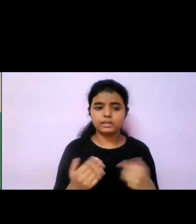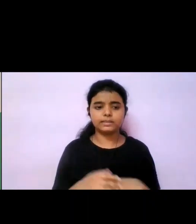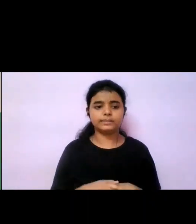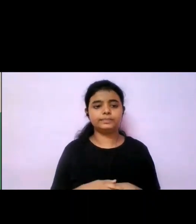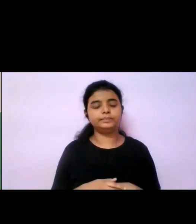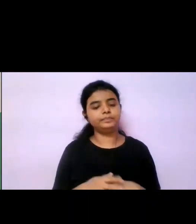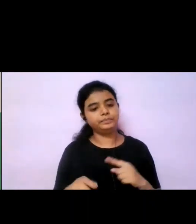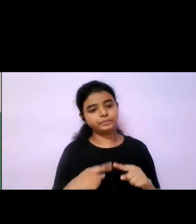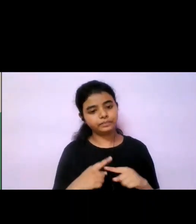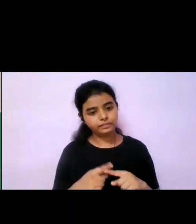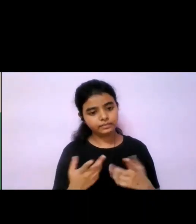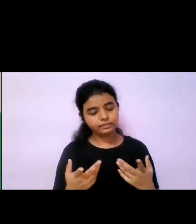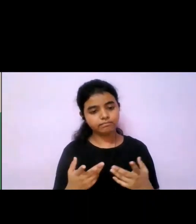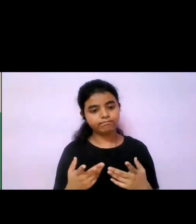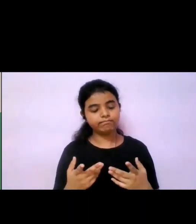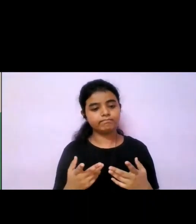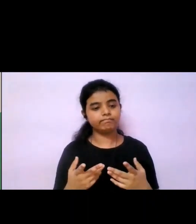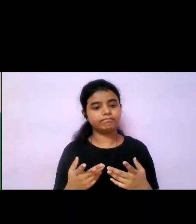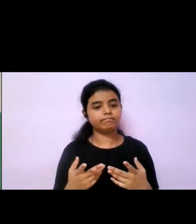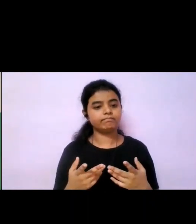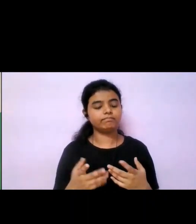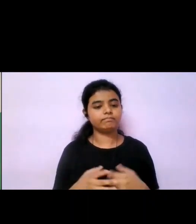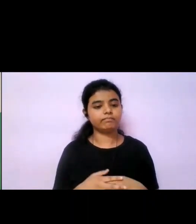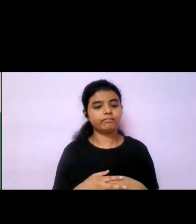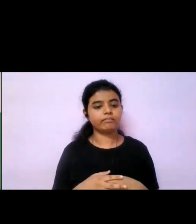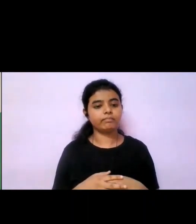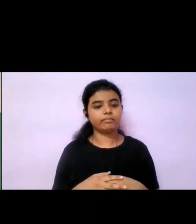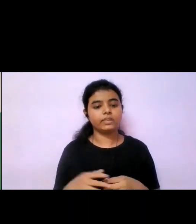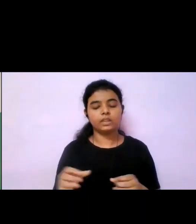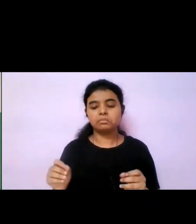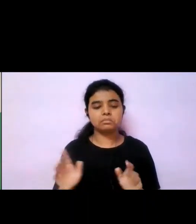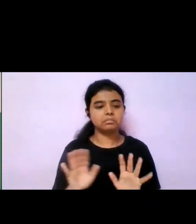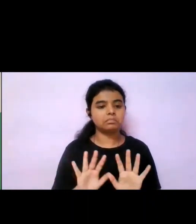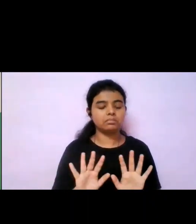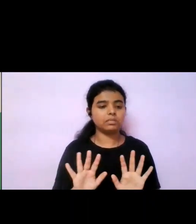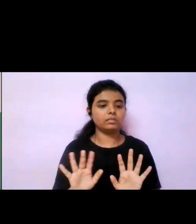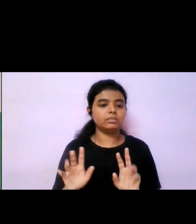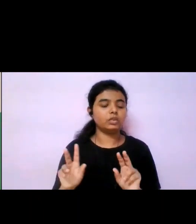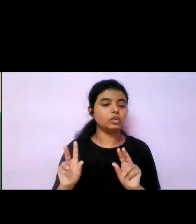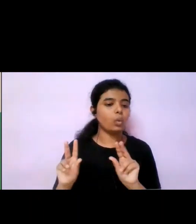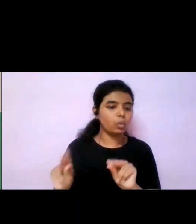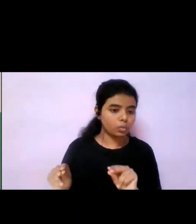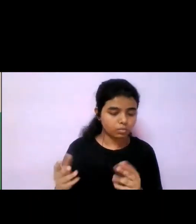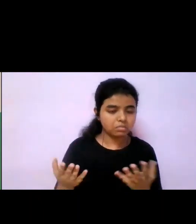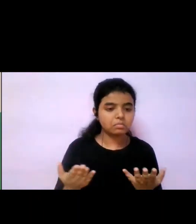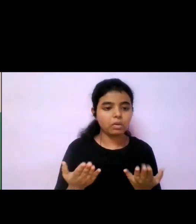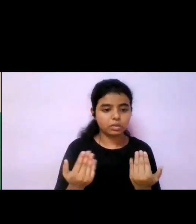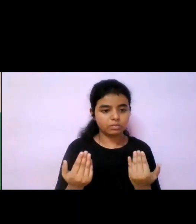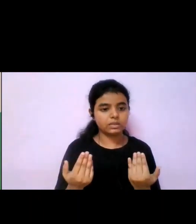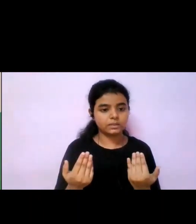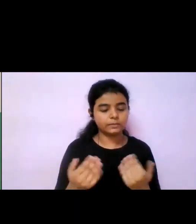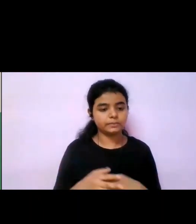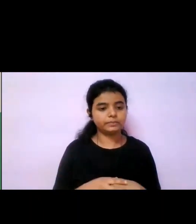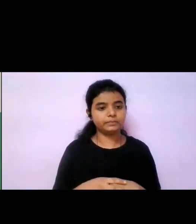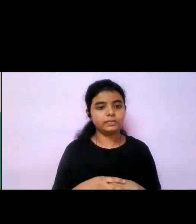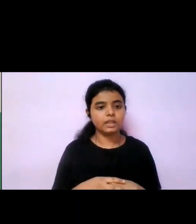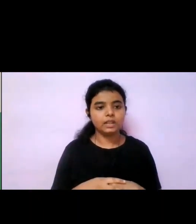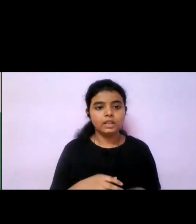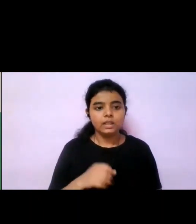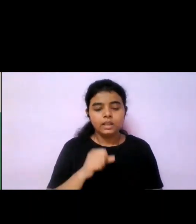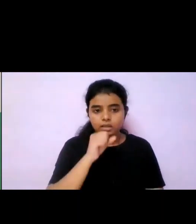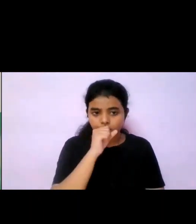and turn again to the organic intellectuals of the disabled people's movement. Fair